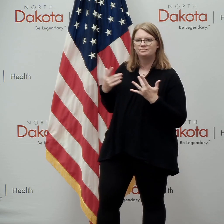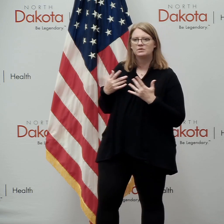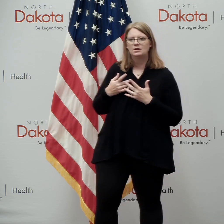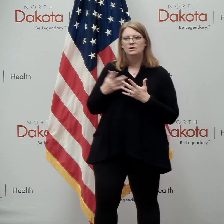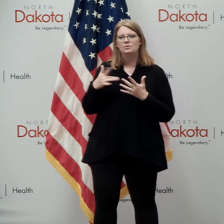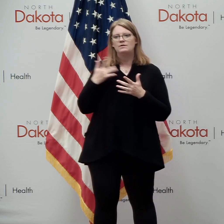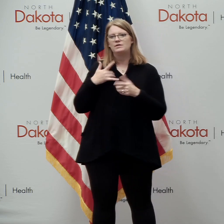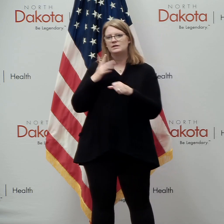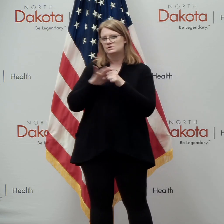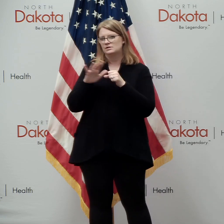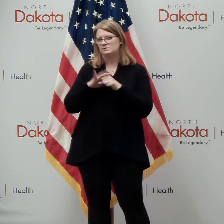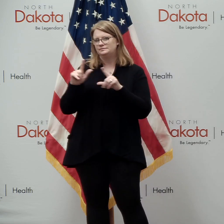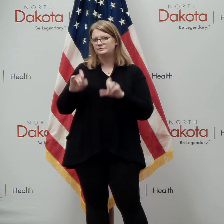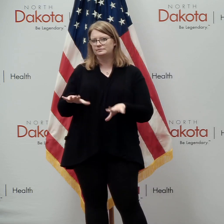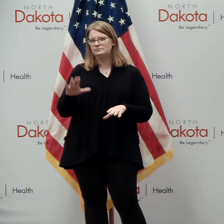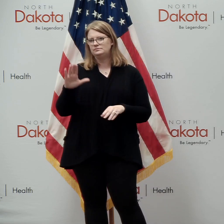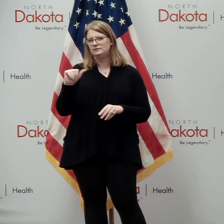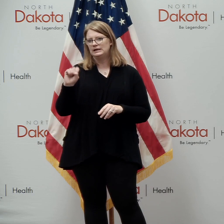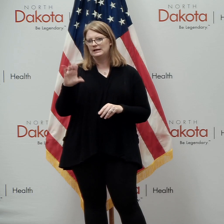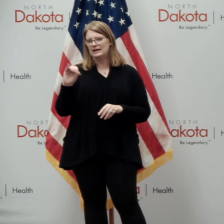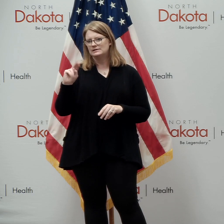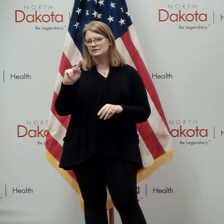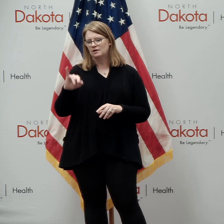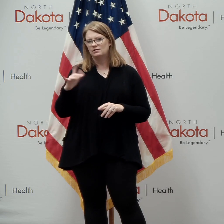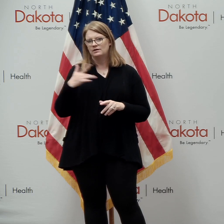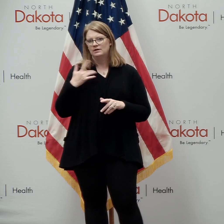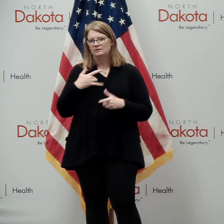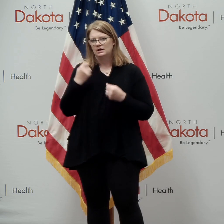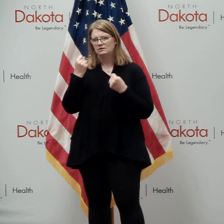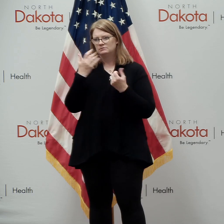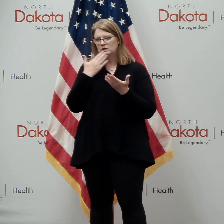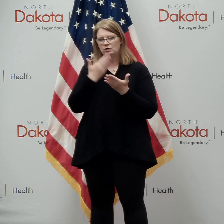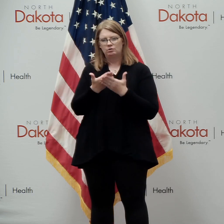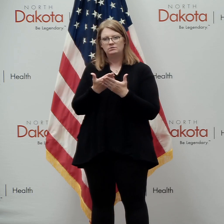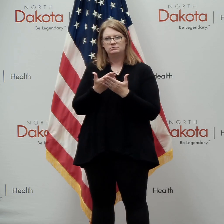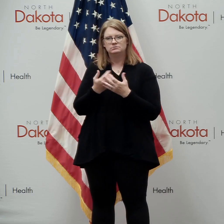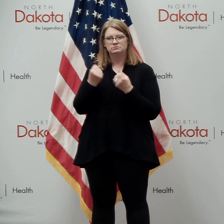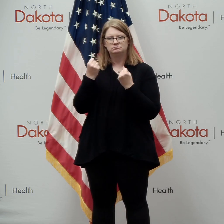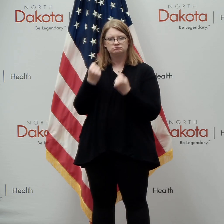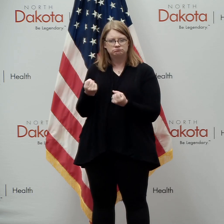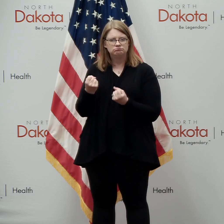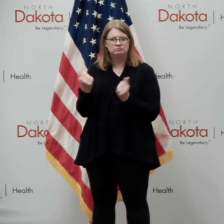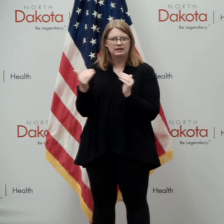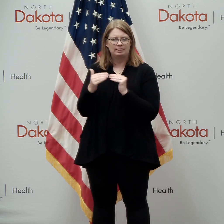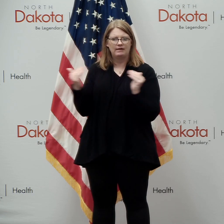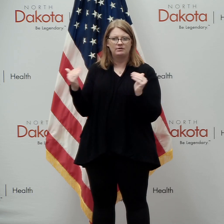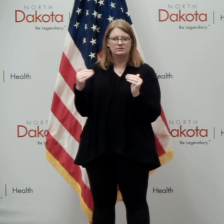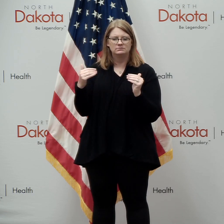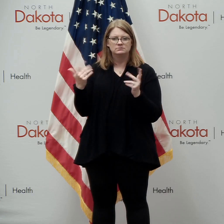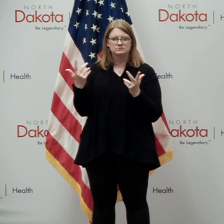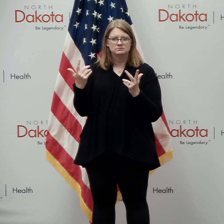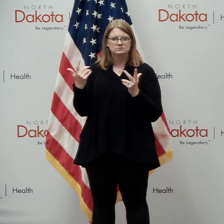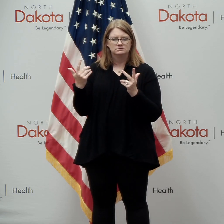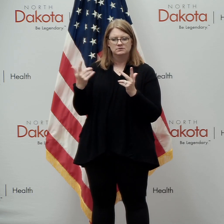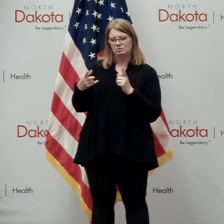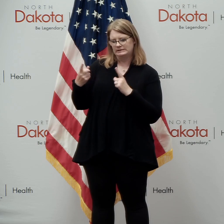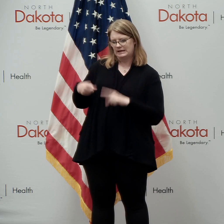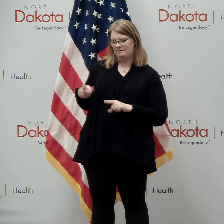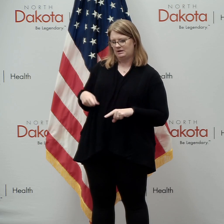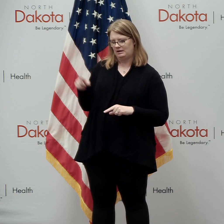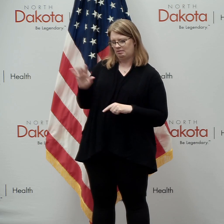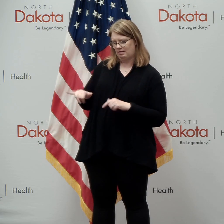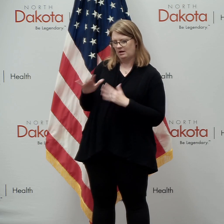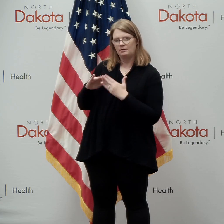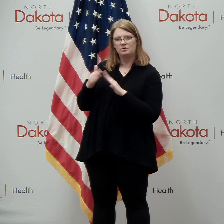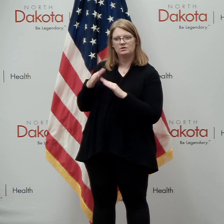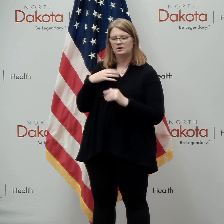testing in Cass County to have a good, strong sense of the level and the presence of the disease in that